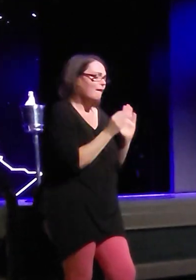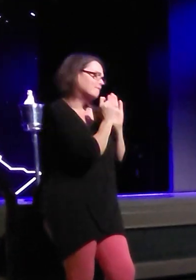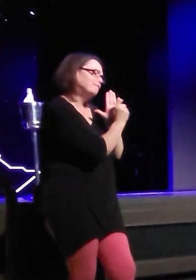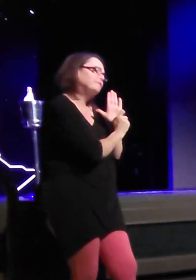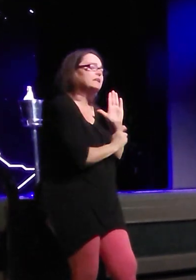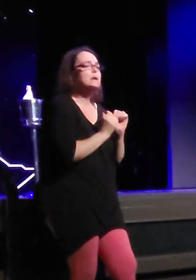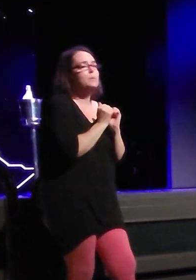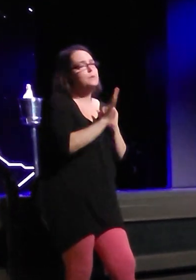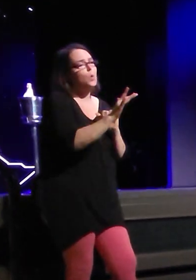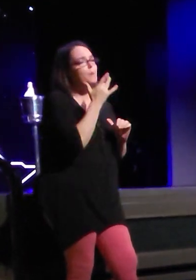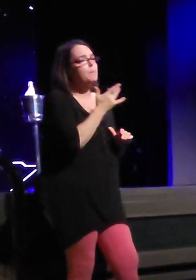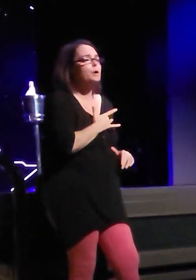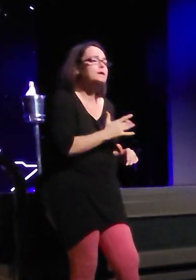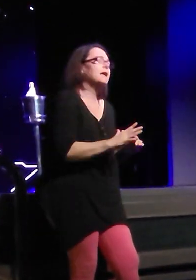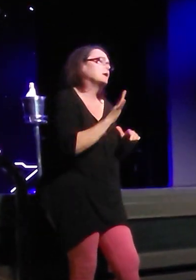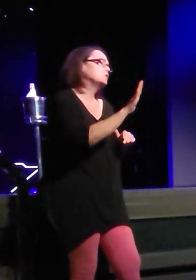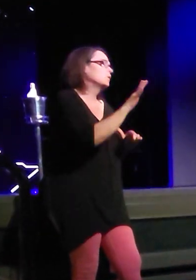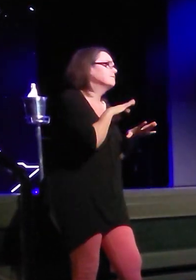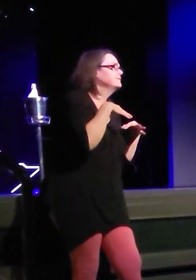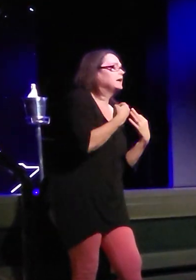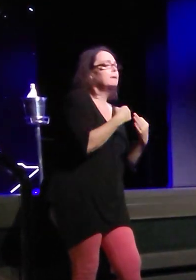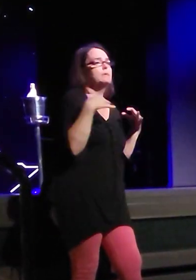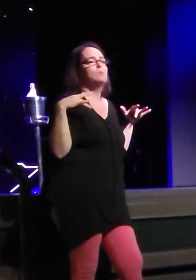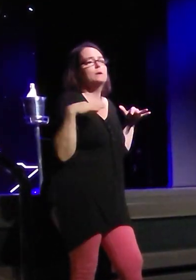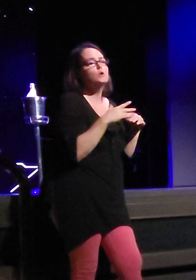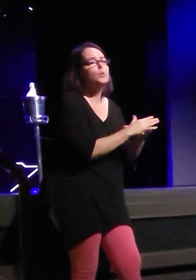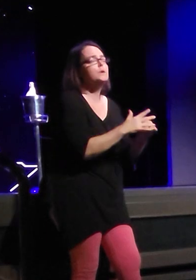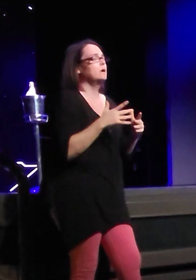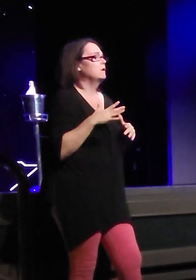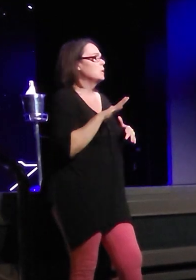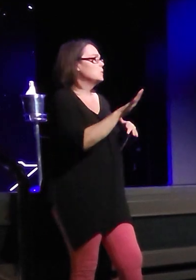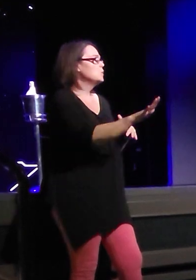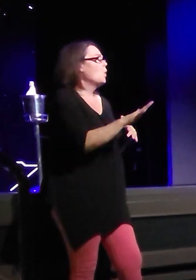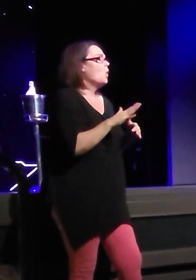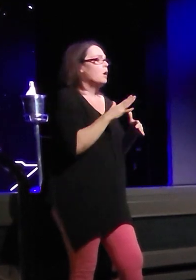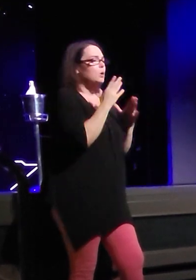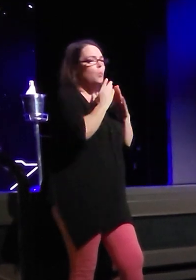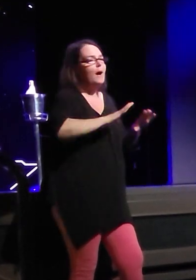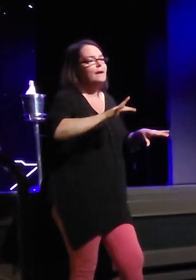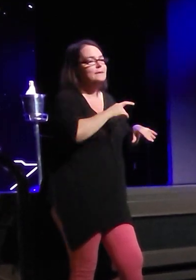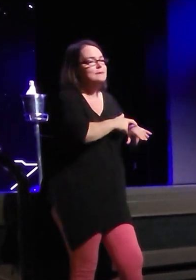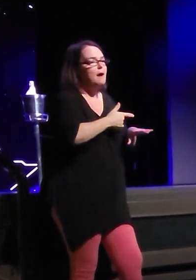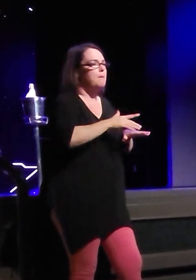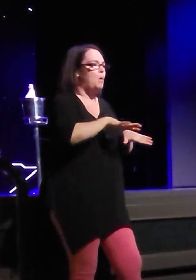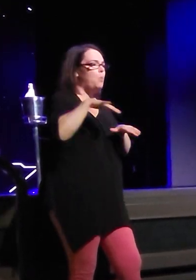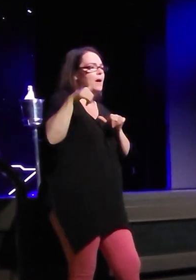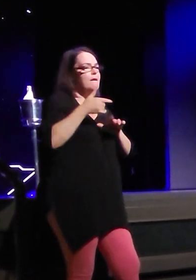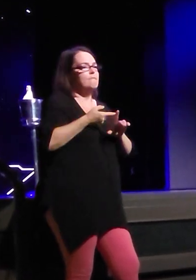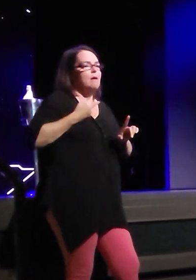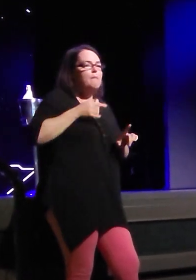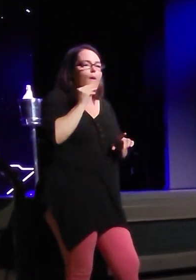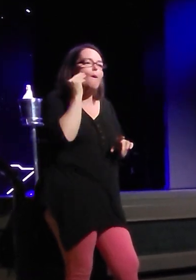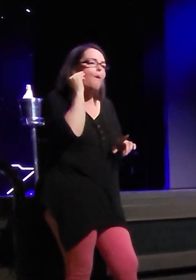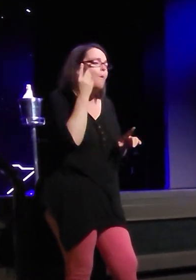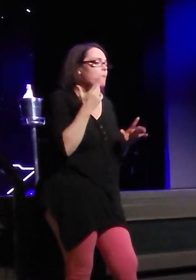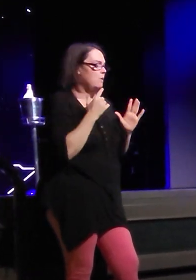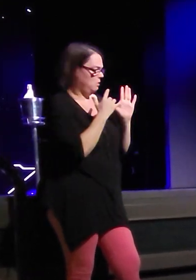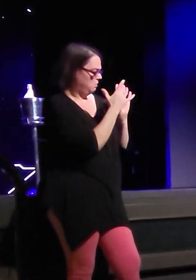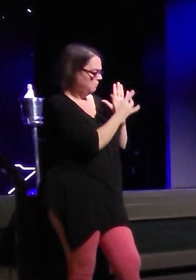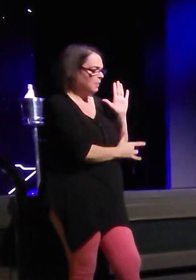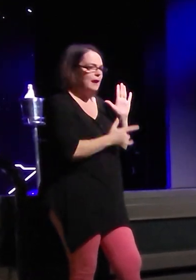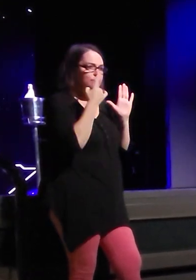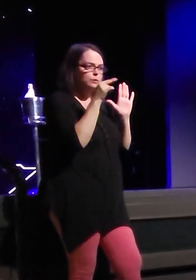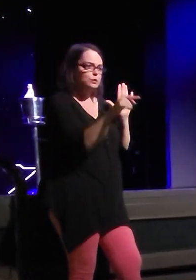family reunion, your adventure, your quiet getaway, or your home away from home. We do all of this just to create a